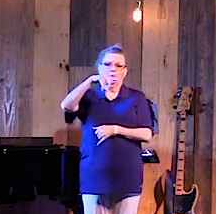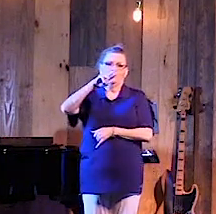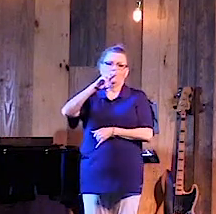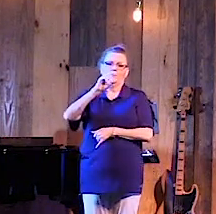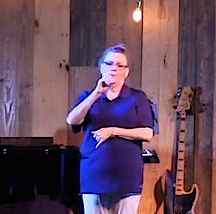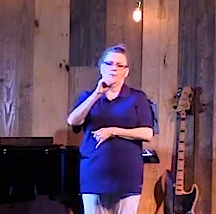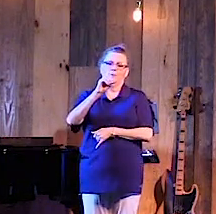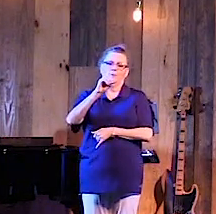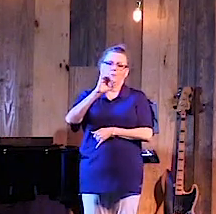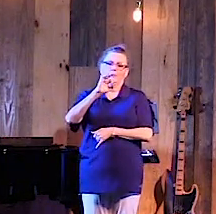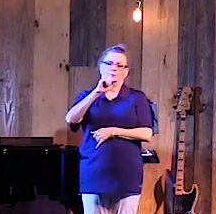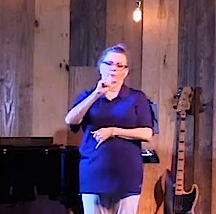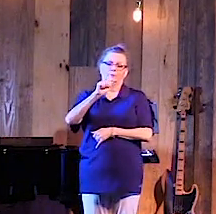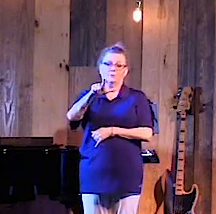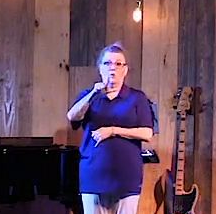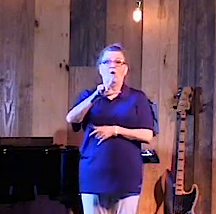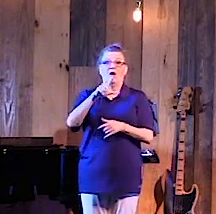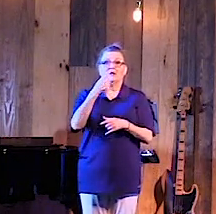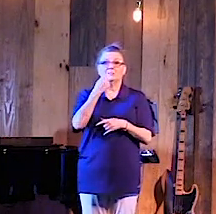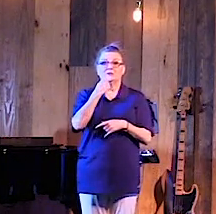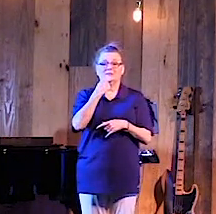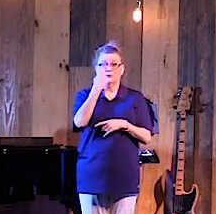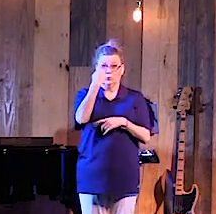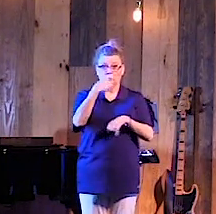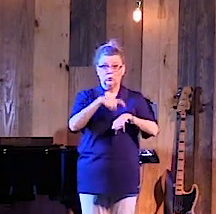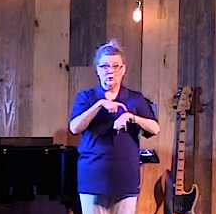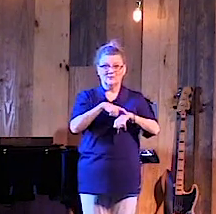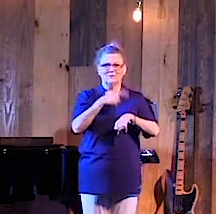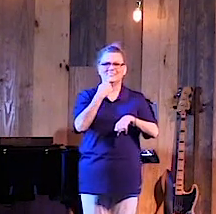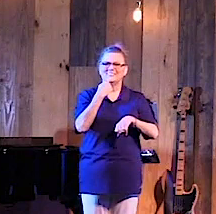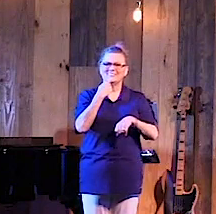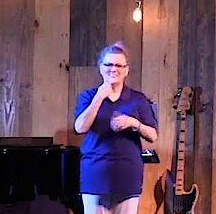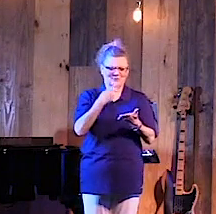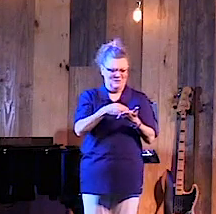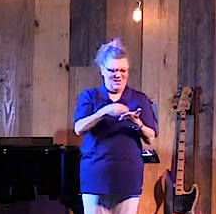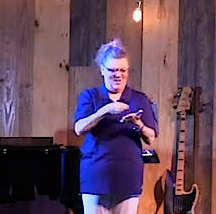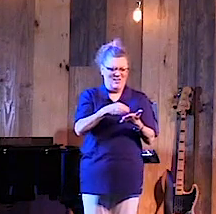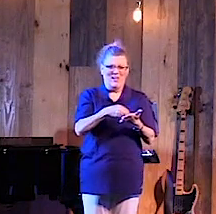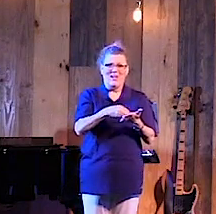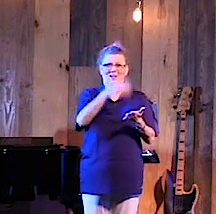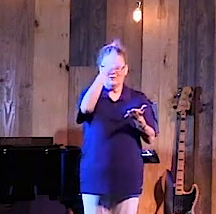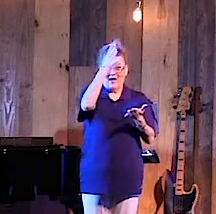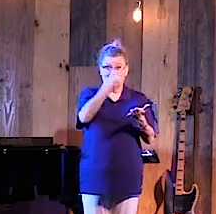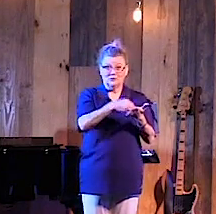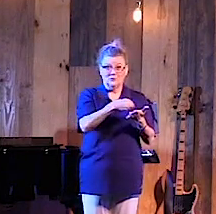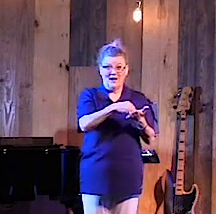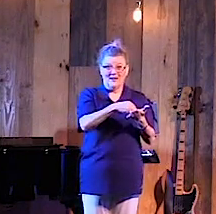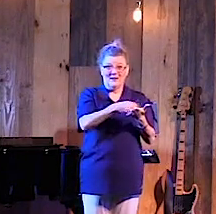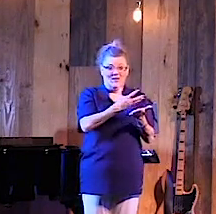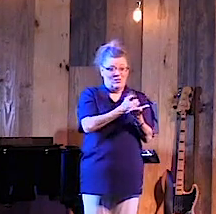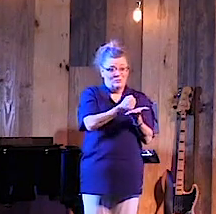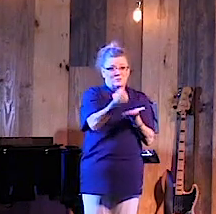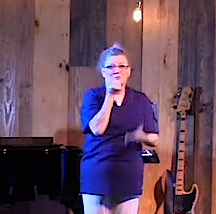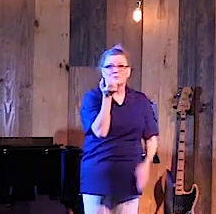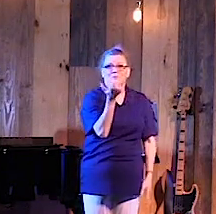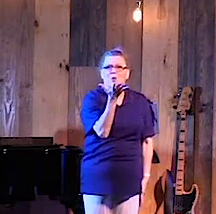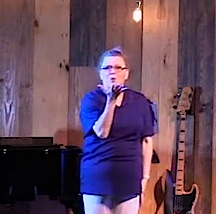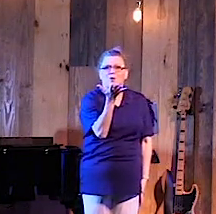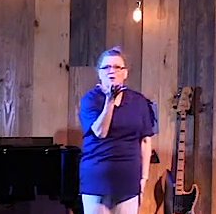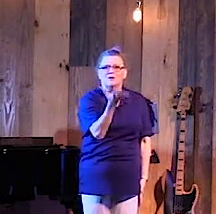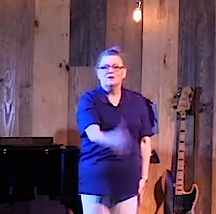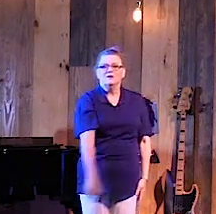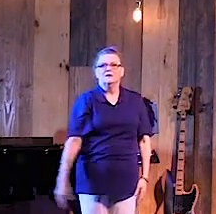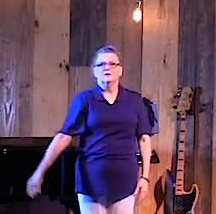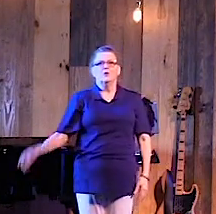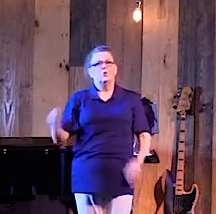story, and it appears in reference to the son squandering all of his father's money. And I'm going to show you that when you see the